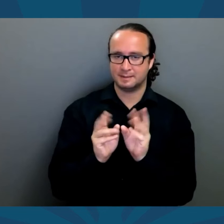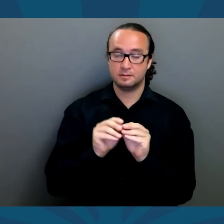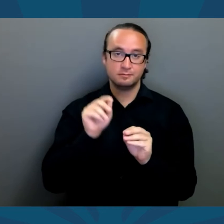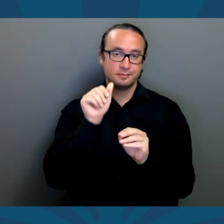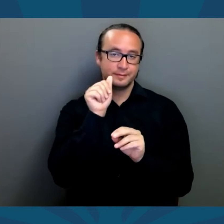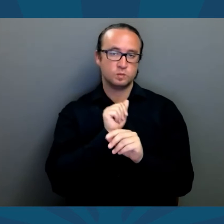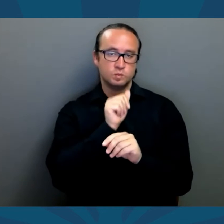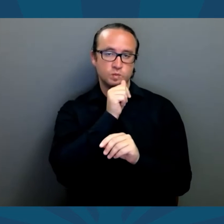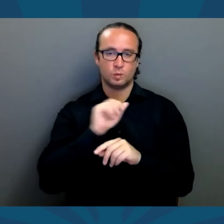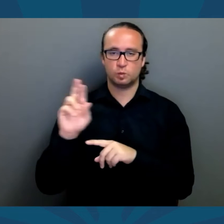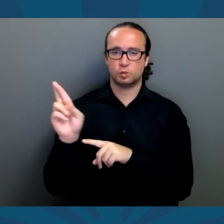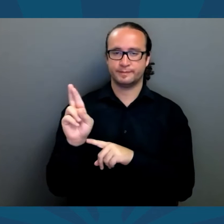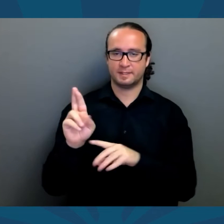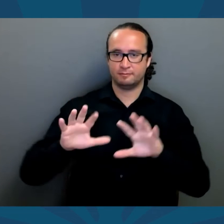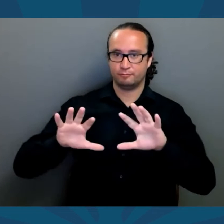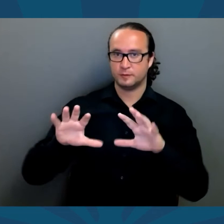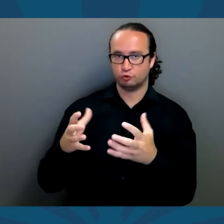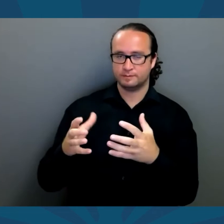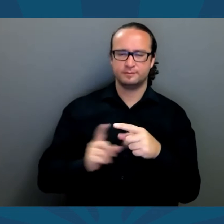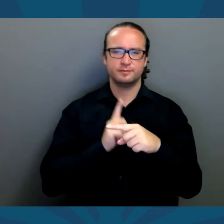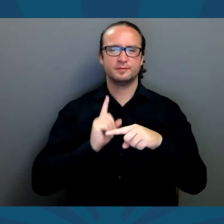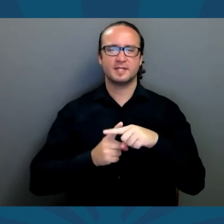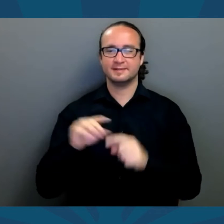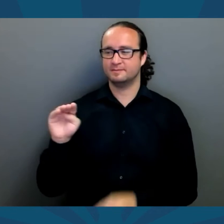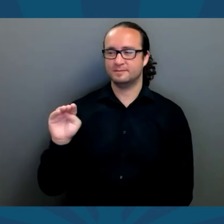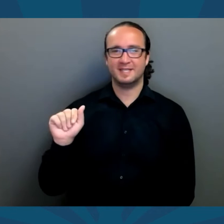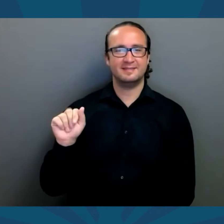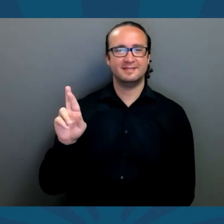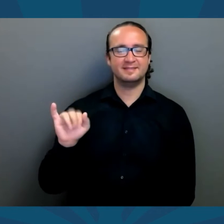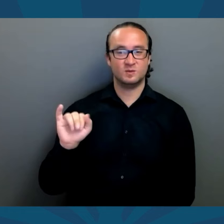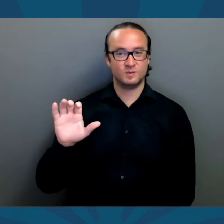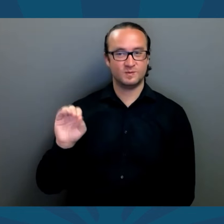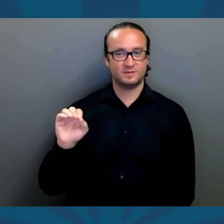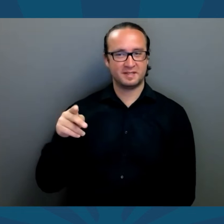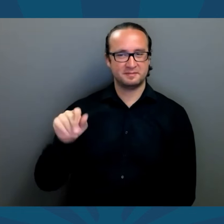Republican Party and Maricopa County Republicans.